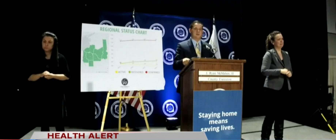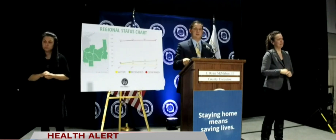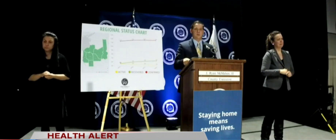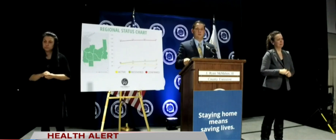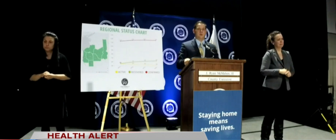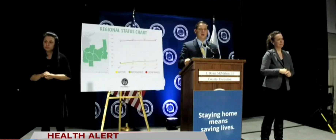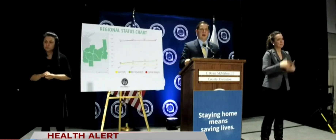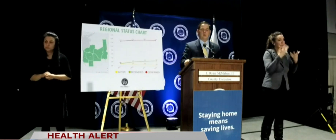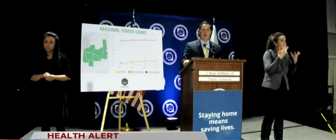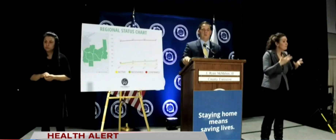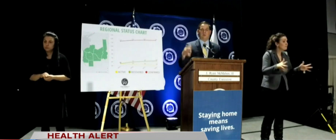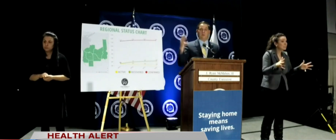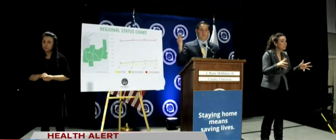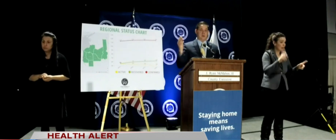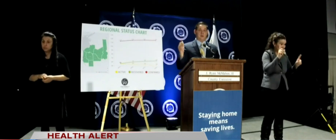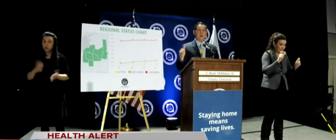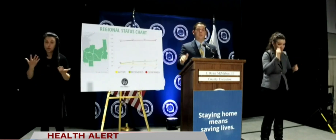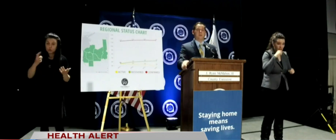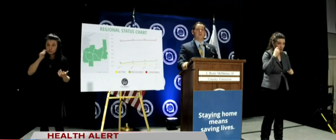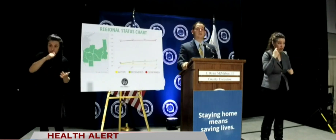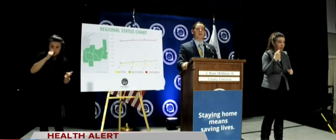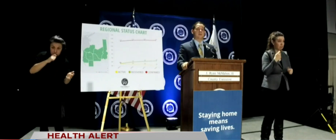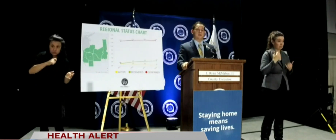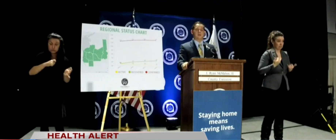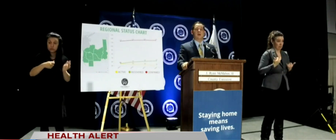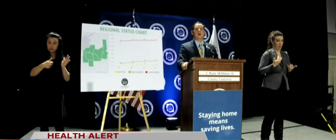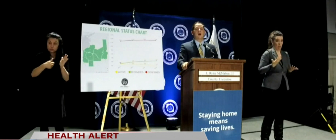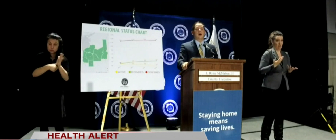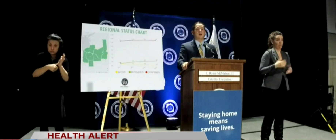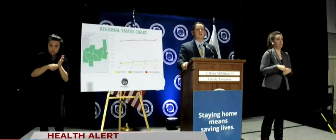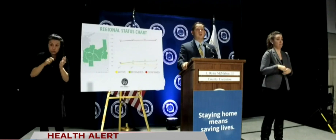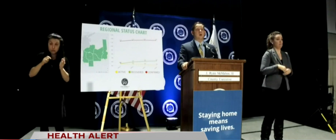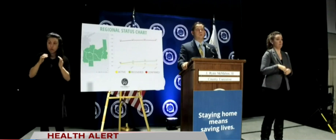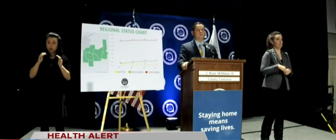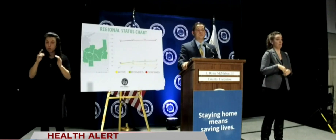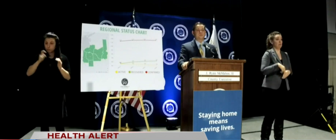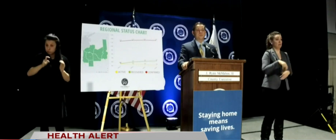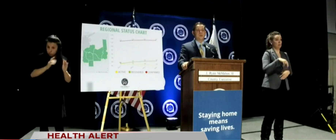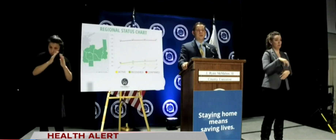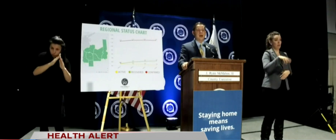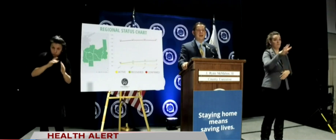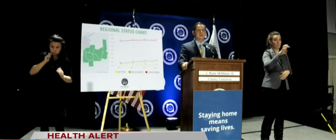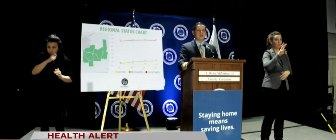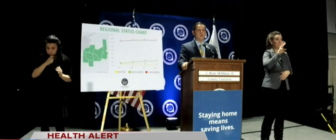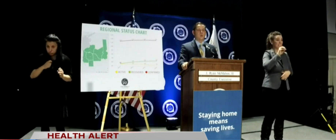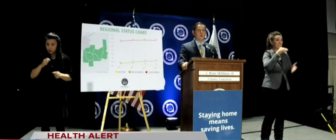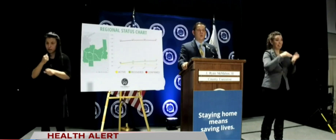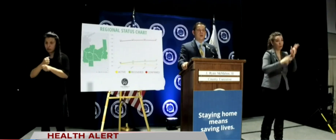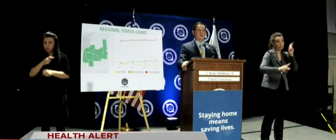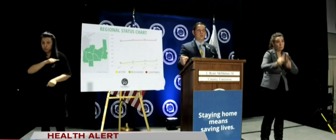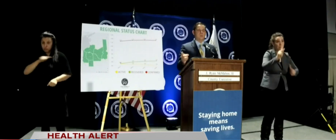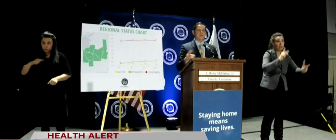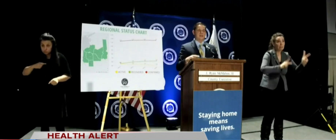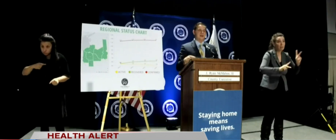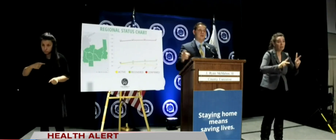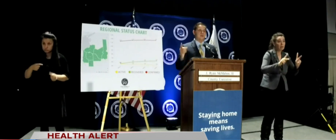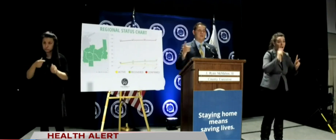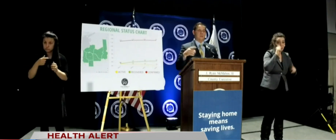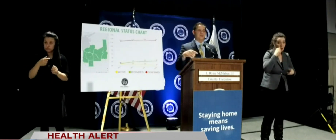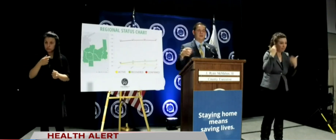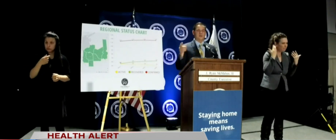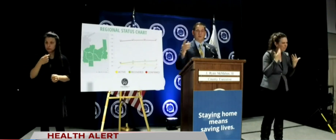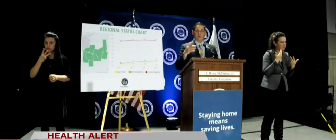proactive testing we're doing right now, we'll have 3% of our population tested. So I think it's